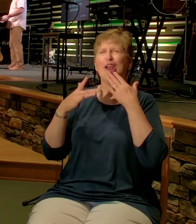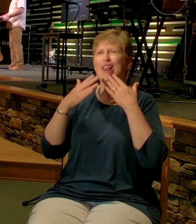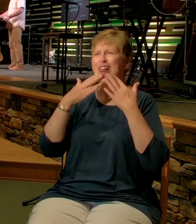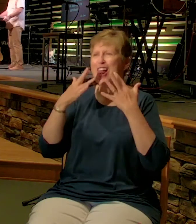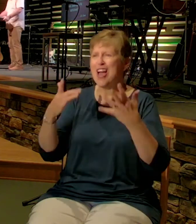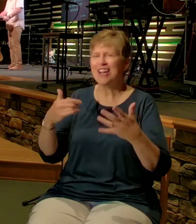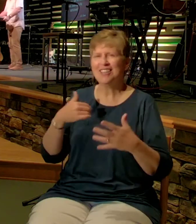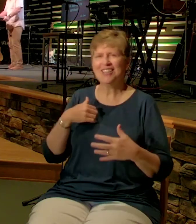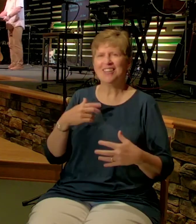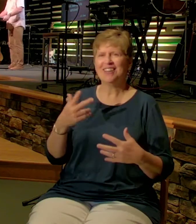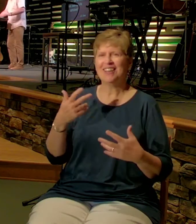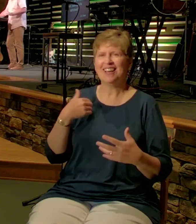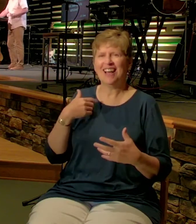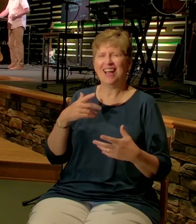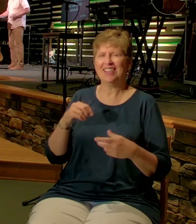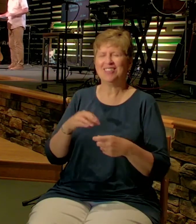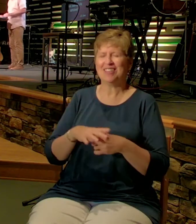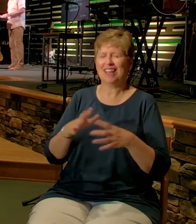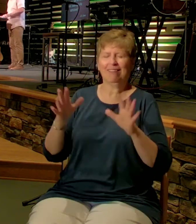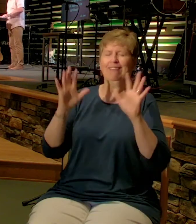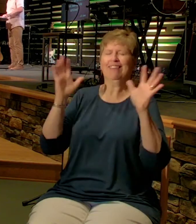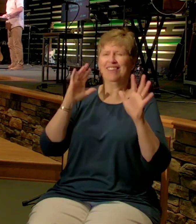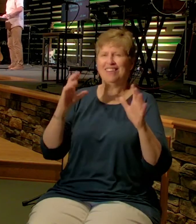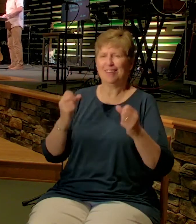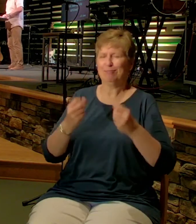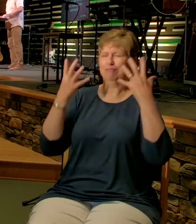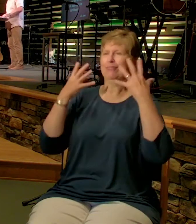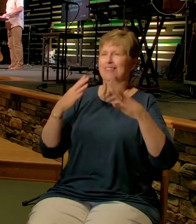Just blew a gasket, okay?